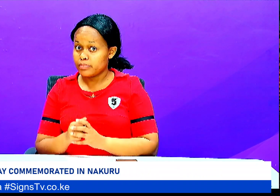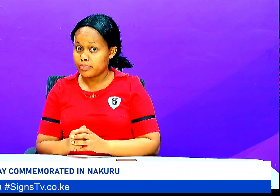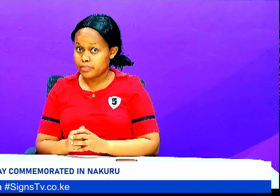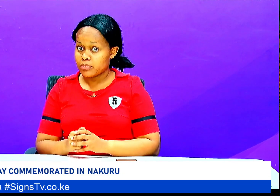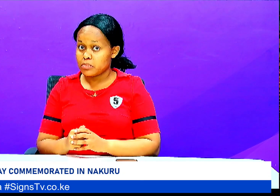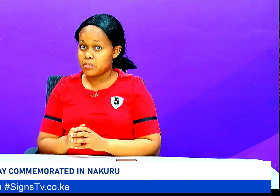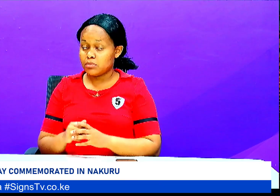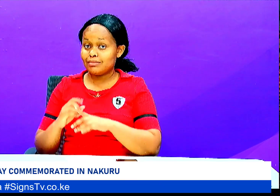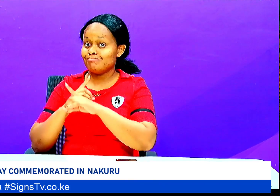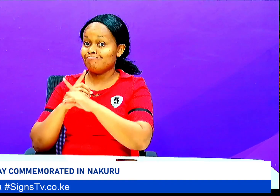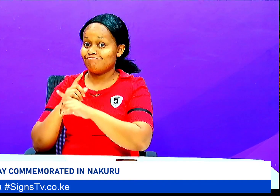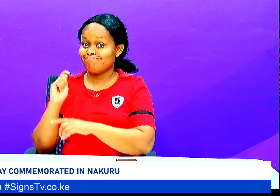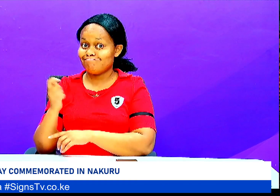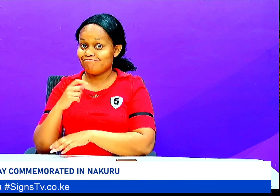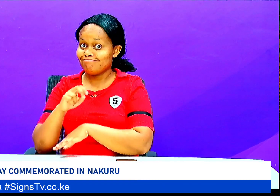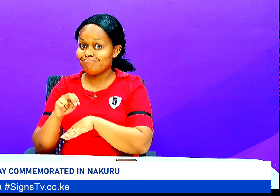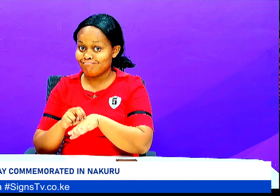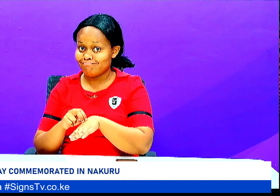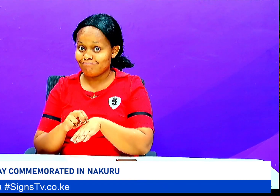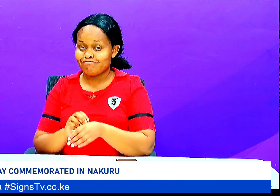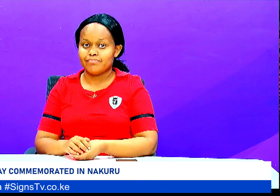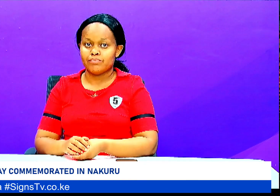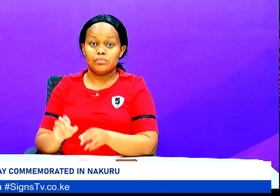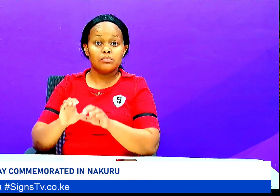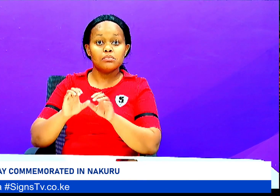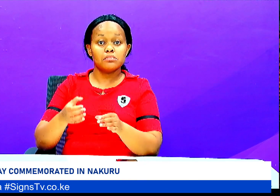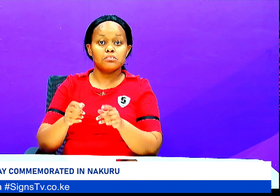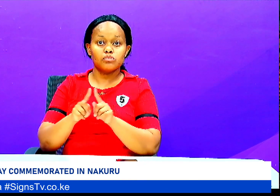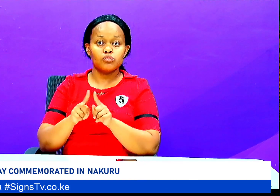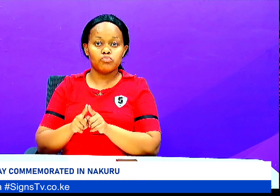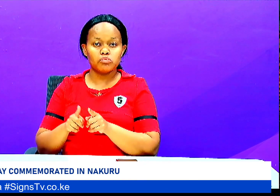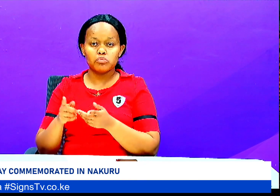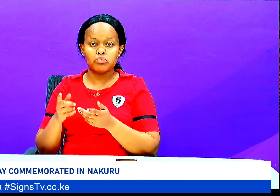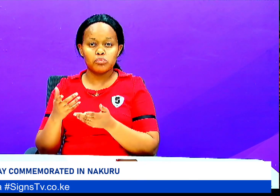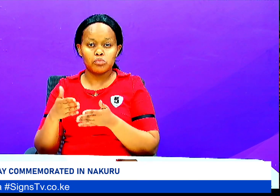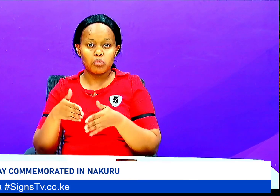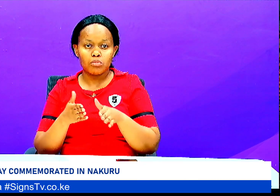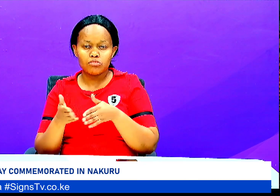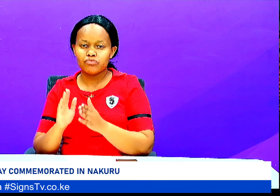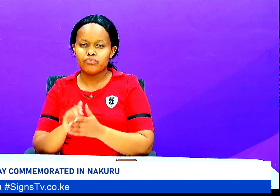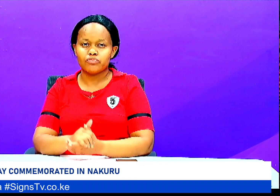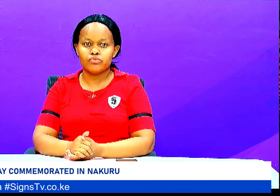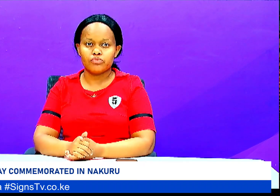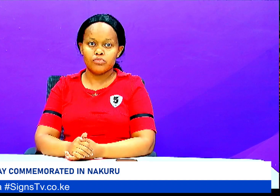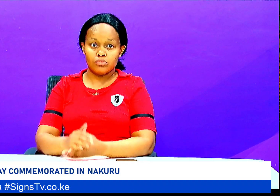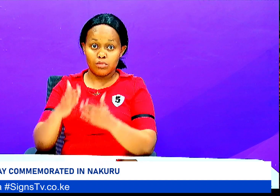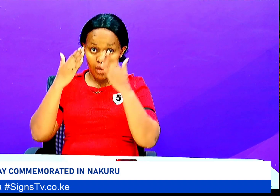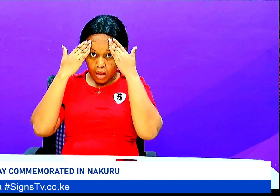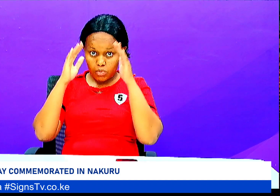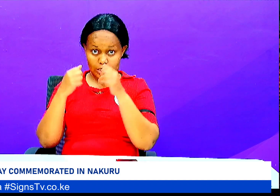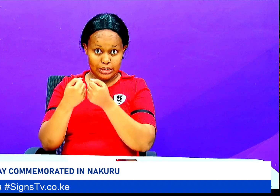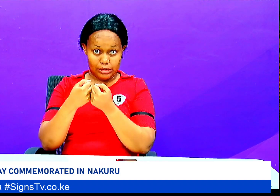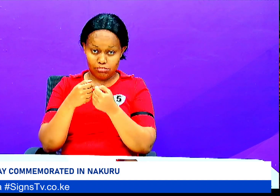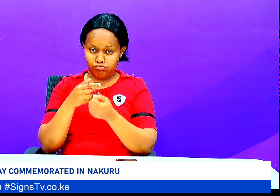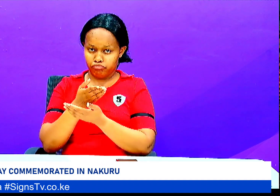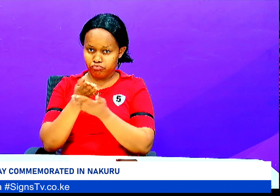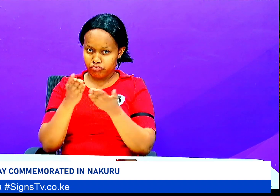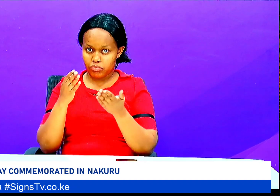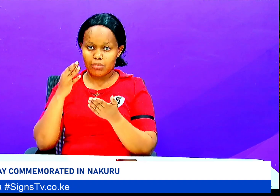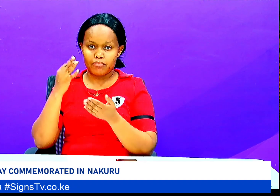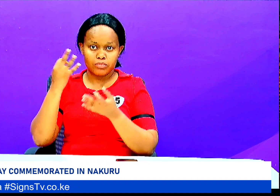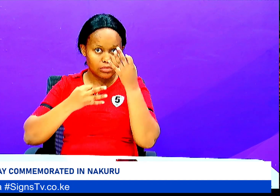in safeguarding Kenya's natural resources. And the ceremony is also an opportunity to acknowledge